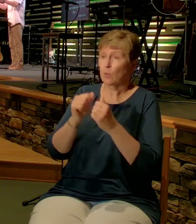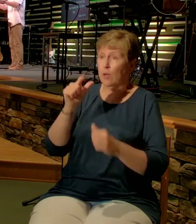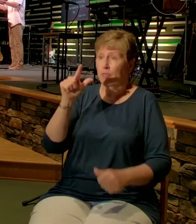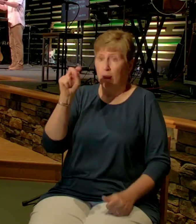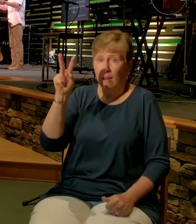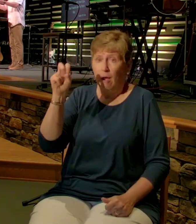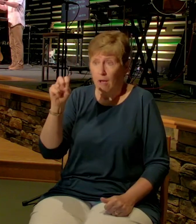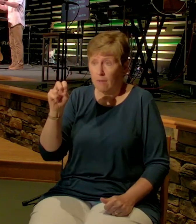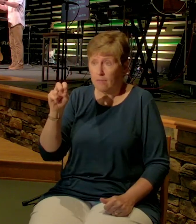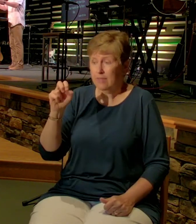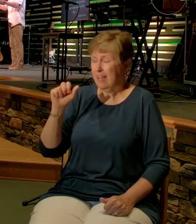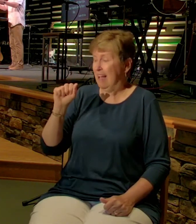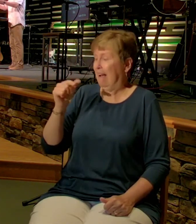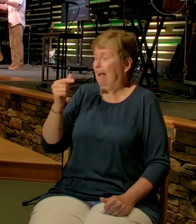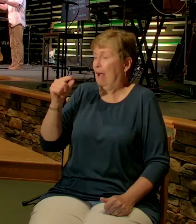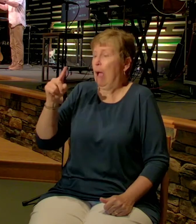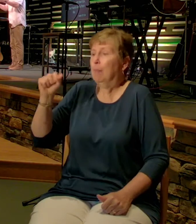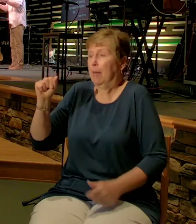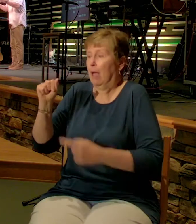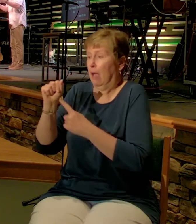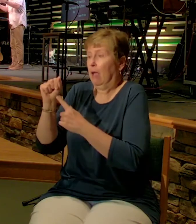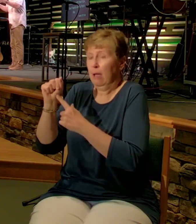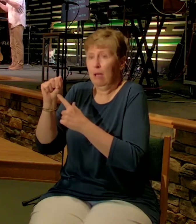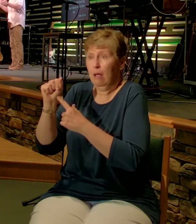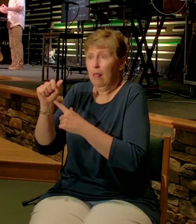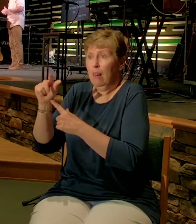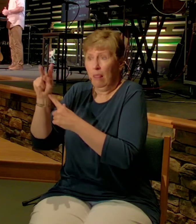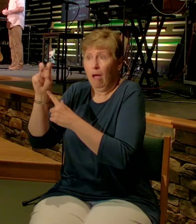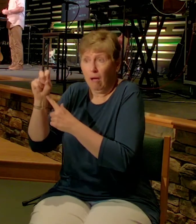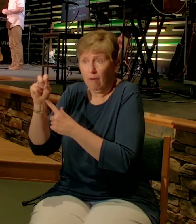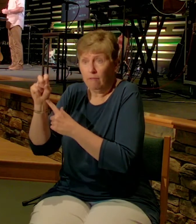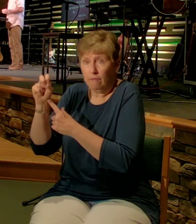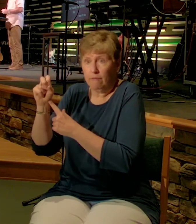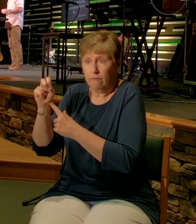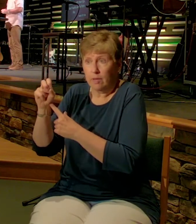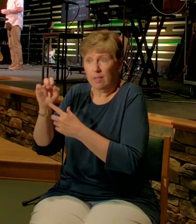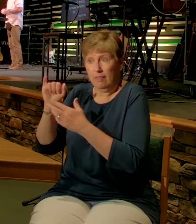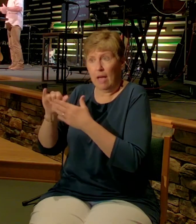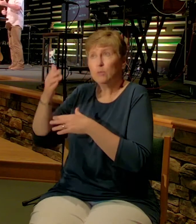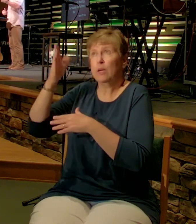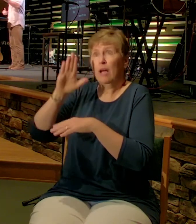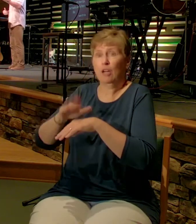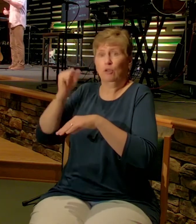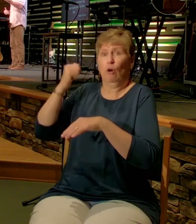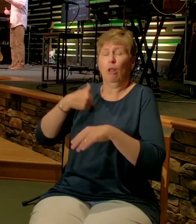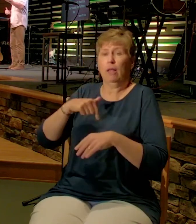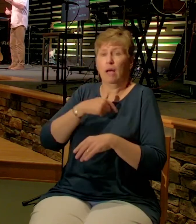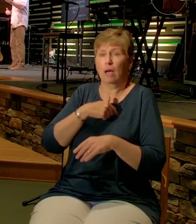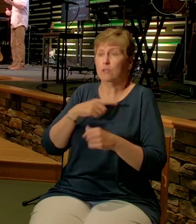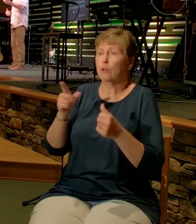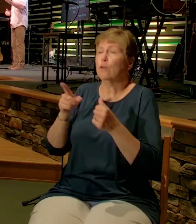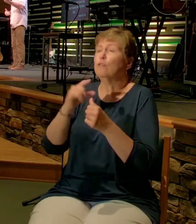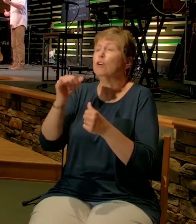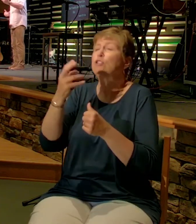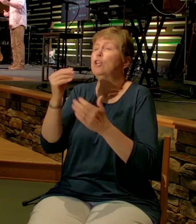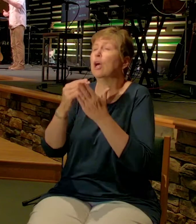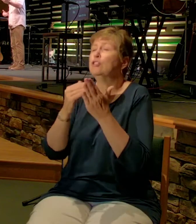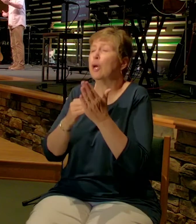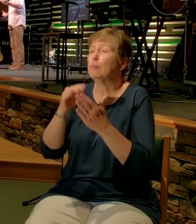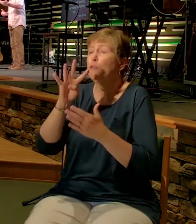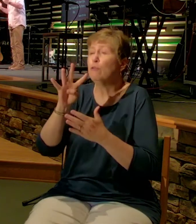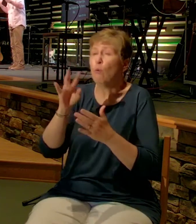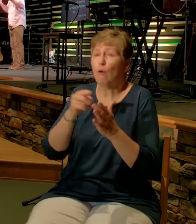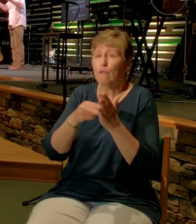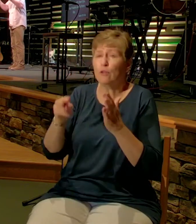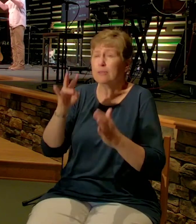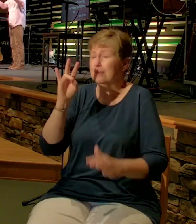of love that He's calling us to. In fact, in 1 John chapter 4, verses 7 and